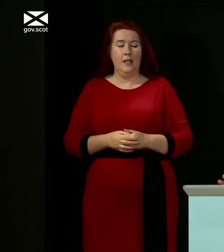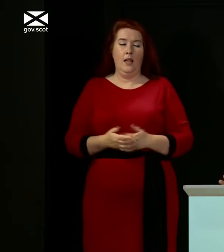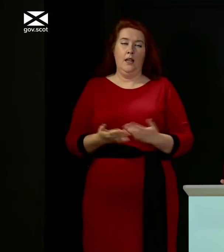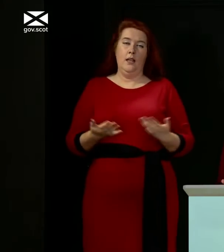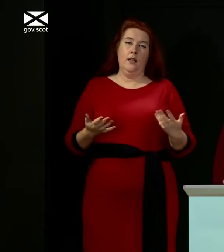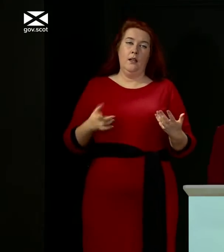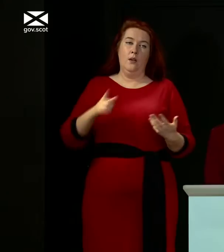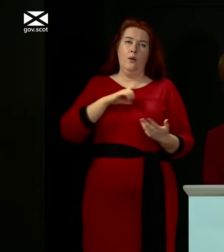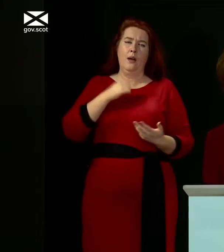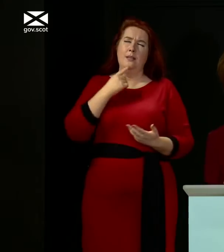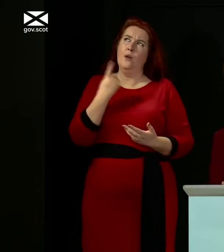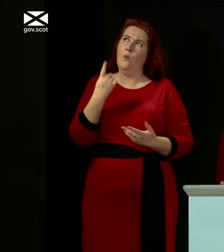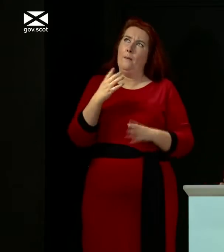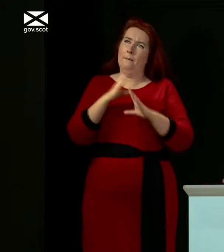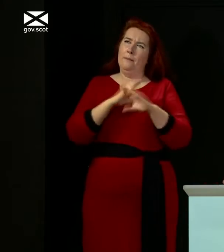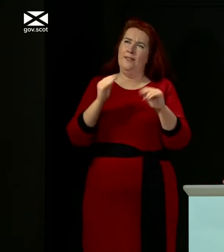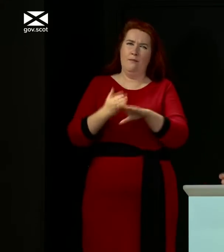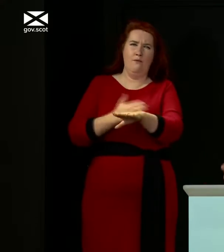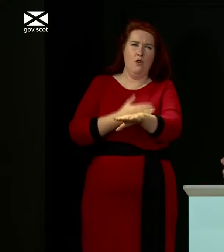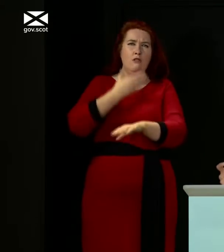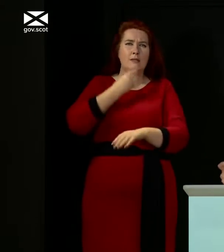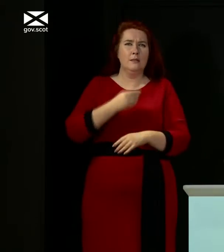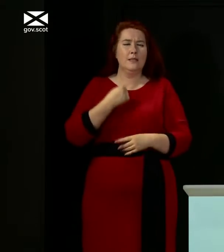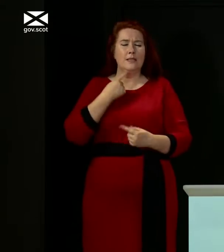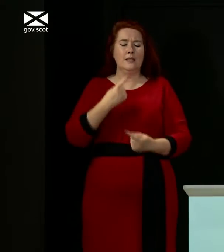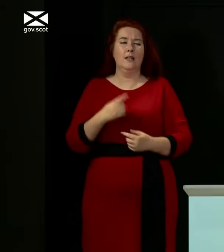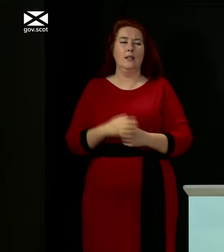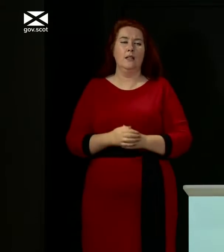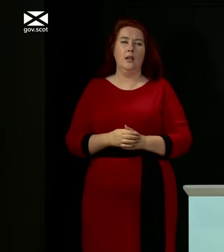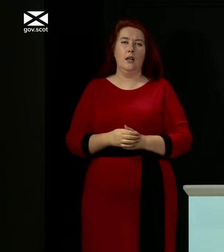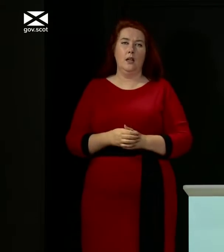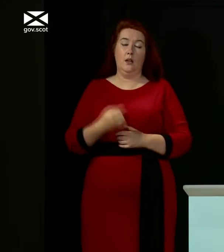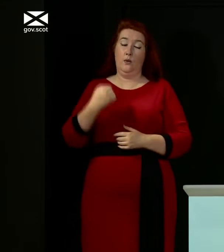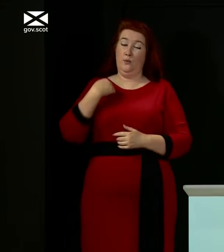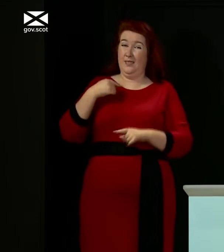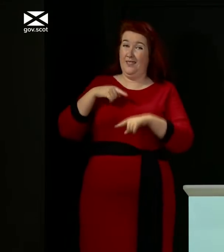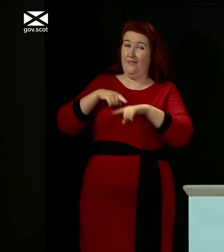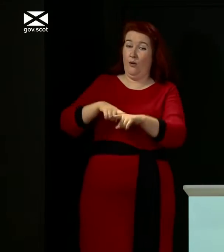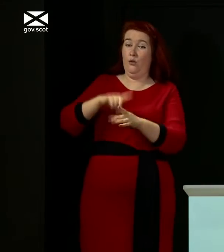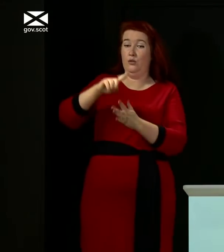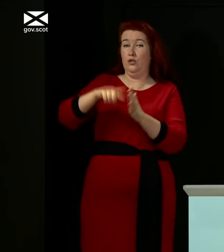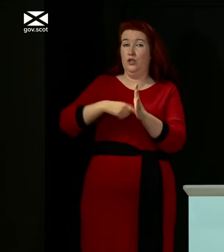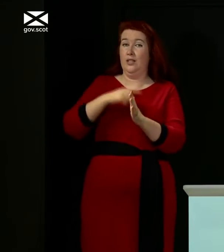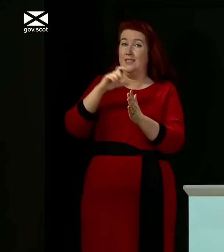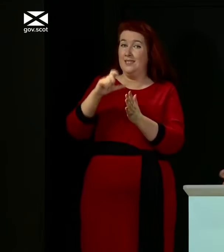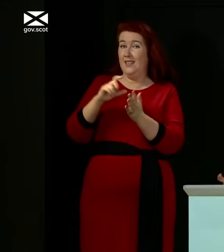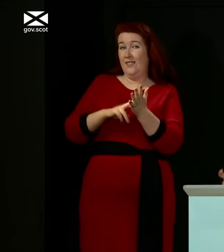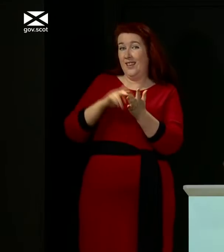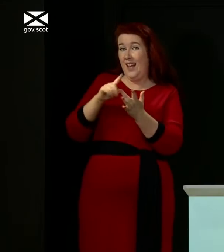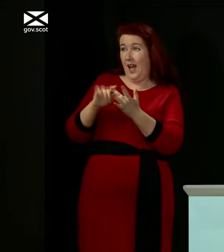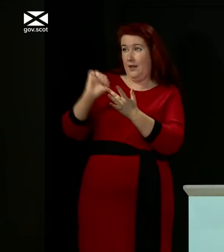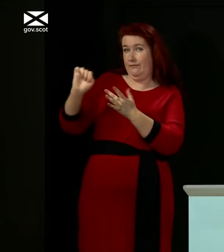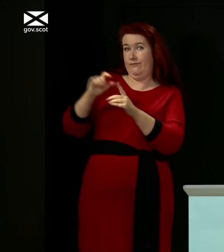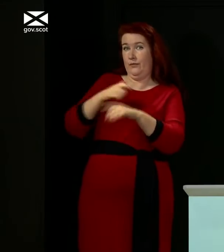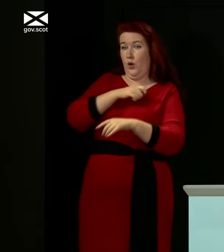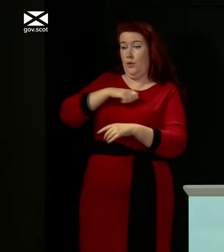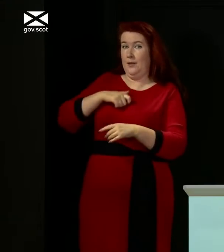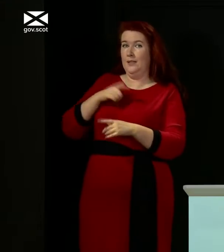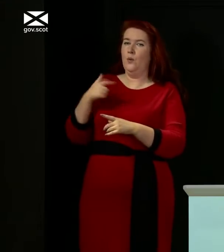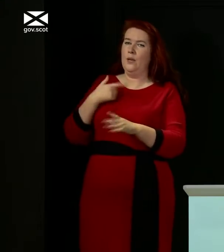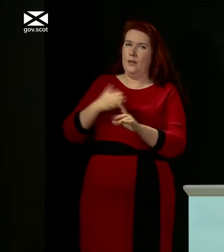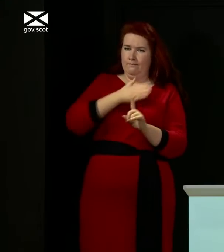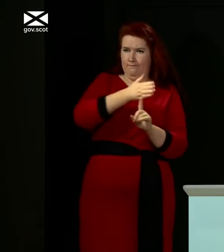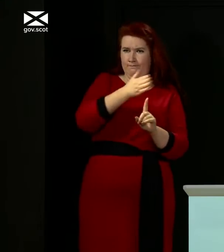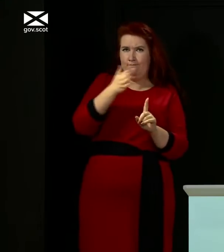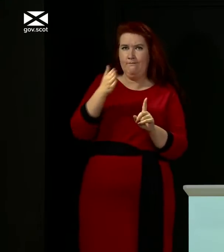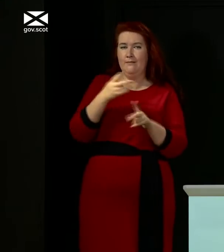least one briefing before Christmas, is that we, in line with JCVI advice, got into care